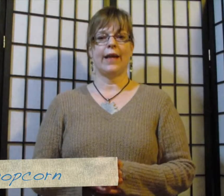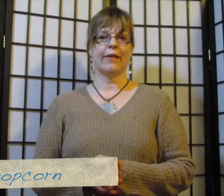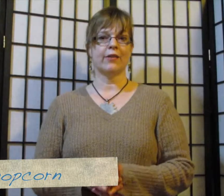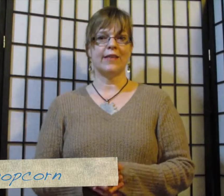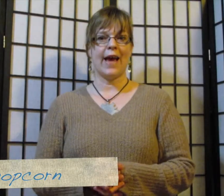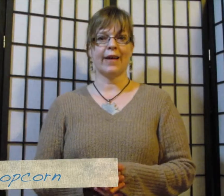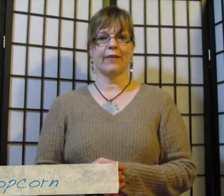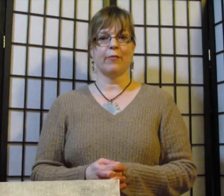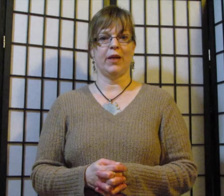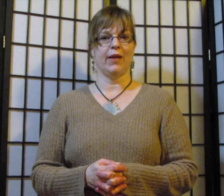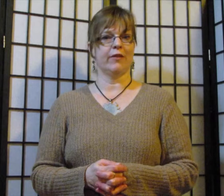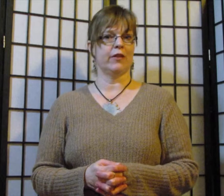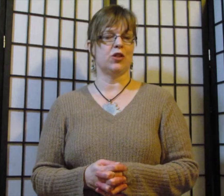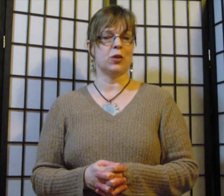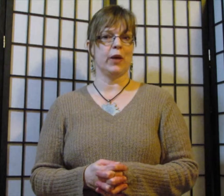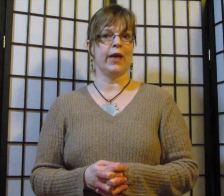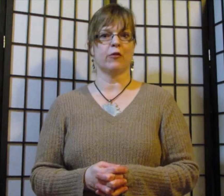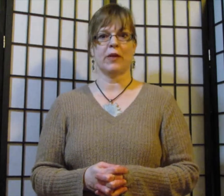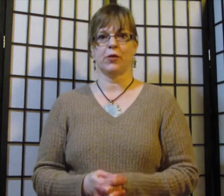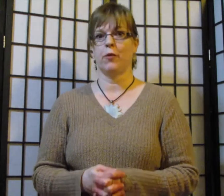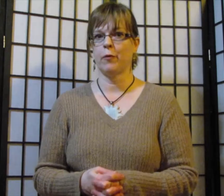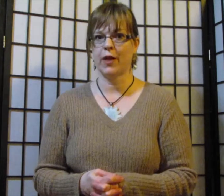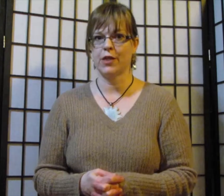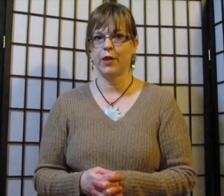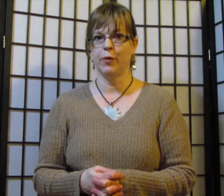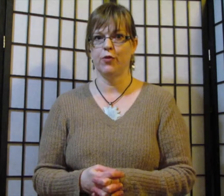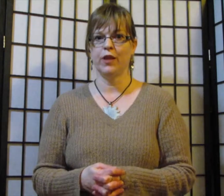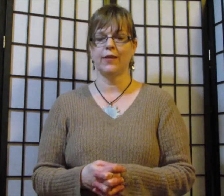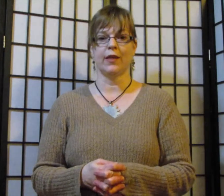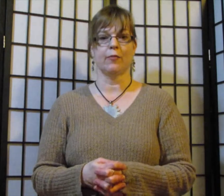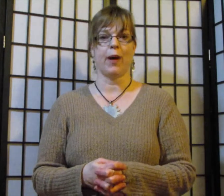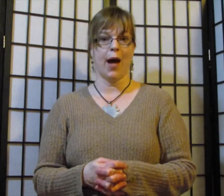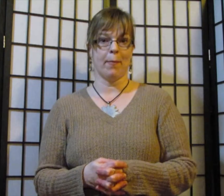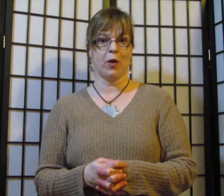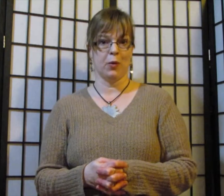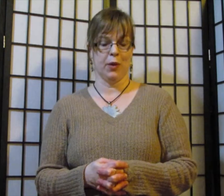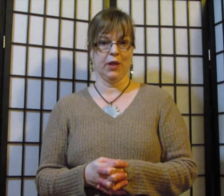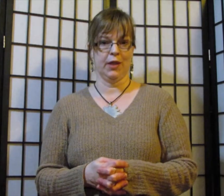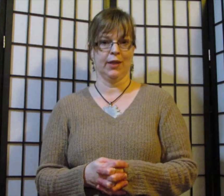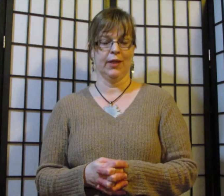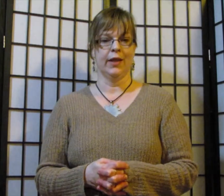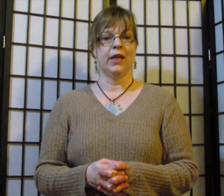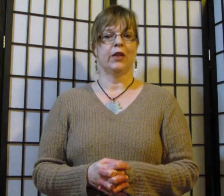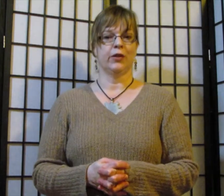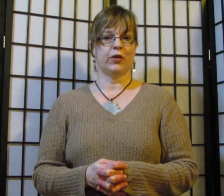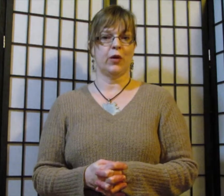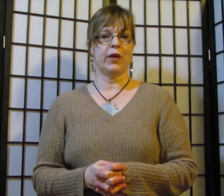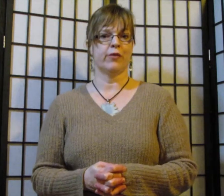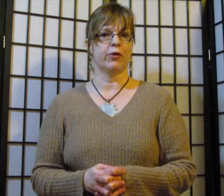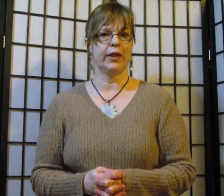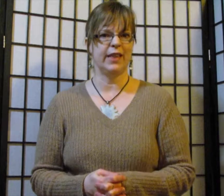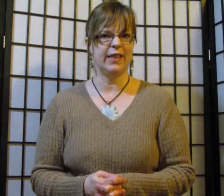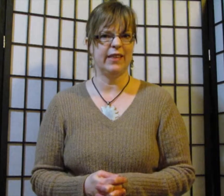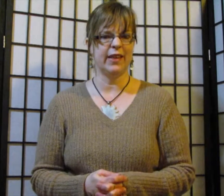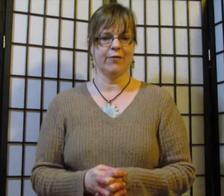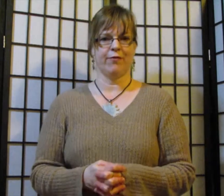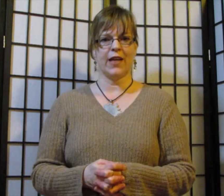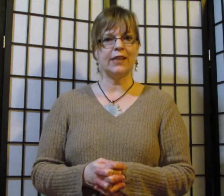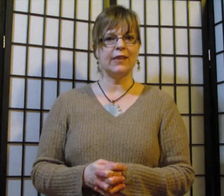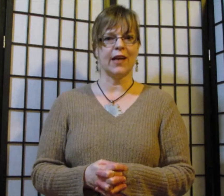Another snack that many of us enjoy, especially when we're watching the movies, is popcorn. So it's really easy and a fun sign